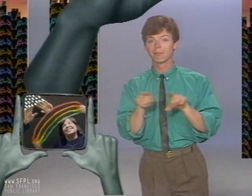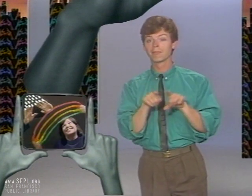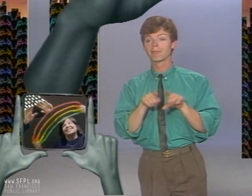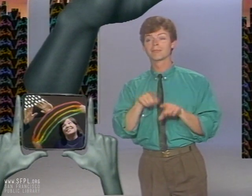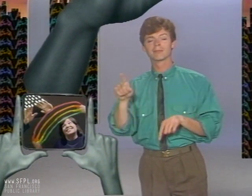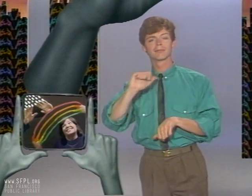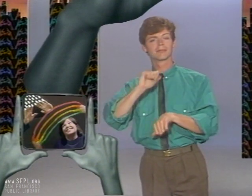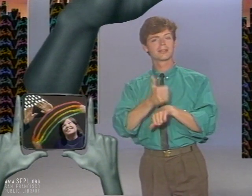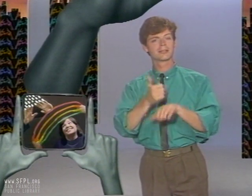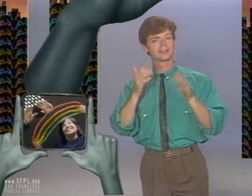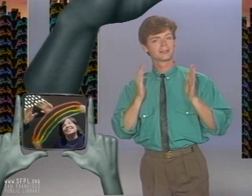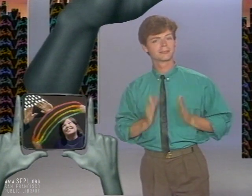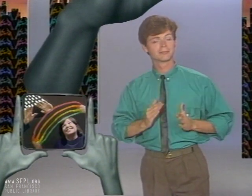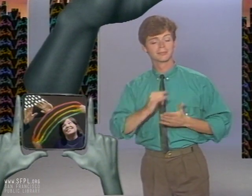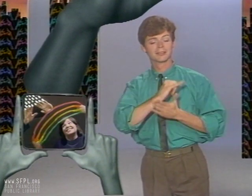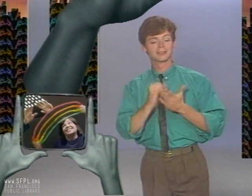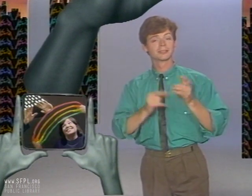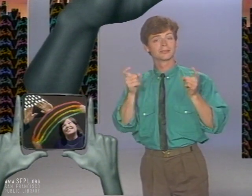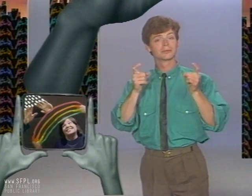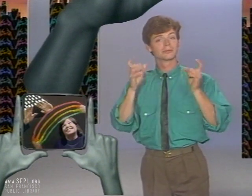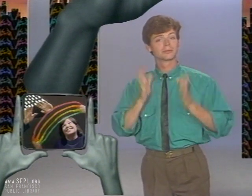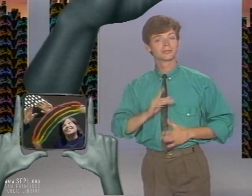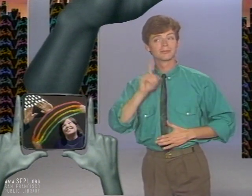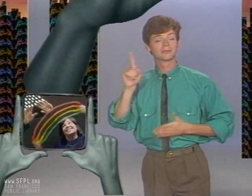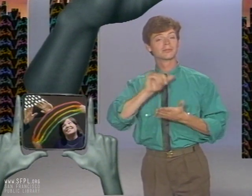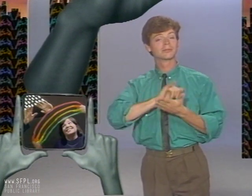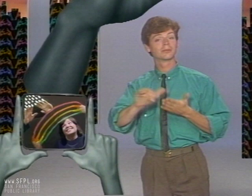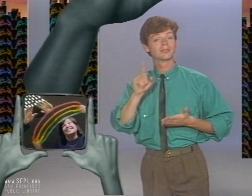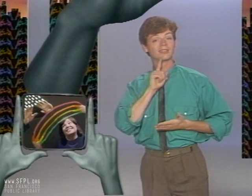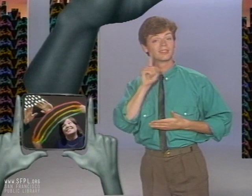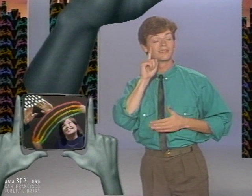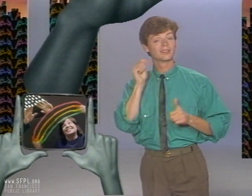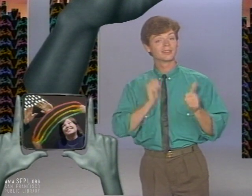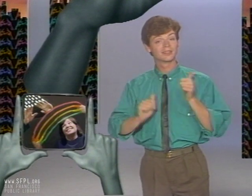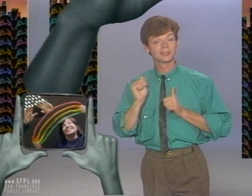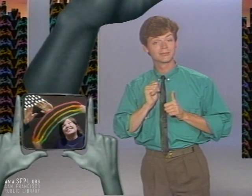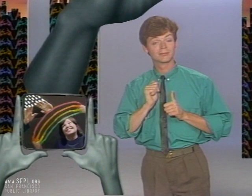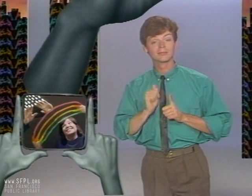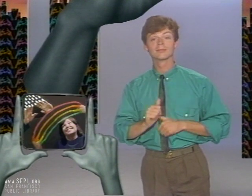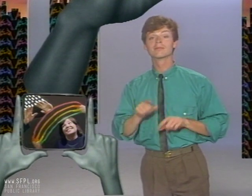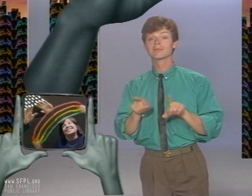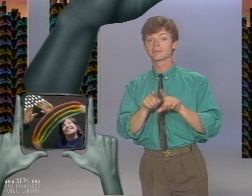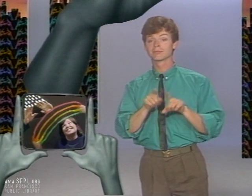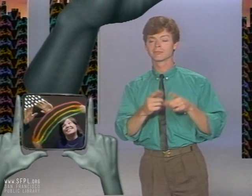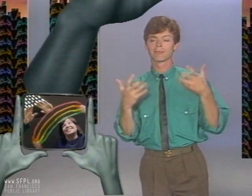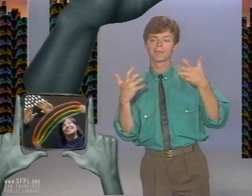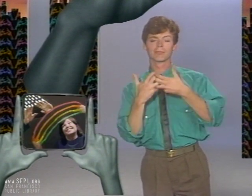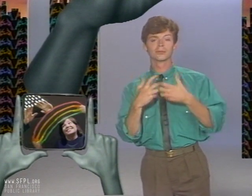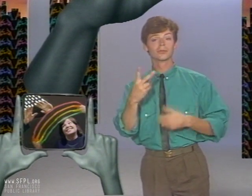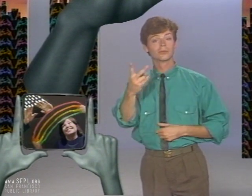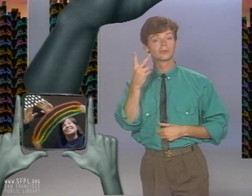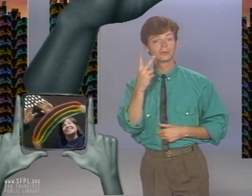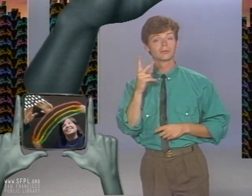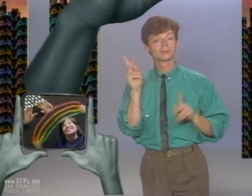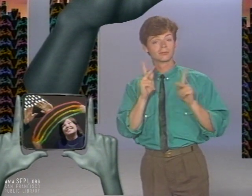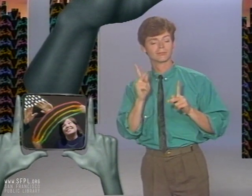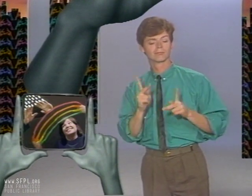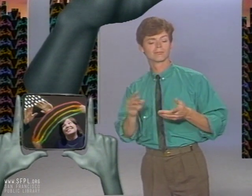Mary Beth Miller. She is a founding member of the National Theater of the Deaf, founder and artistic director of the New York Deaf Theater,